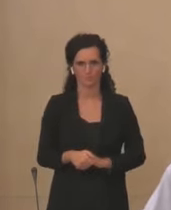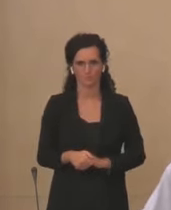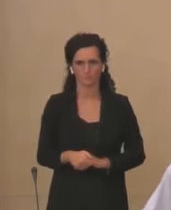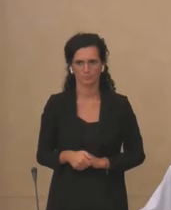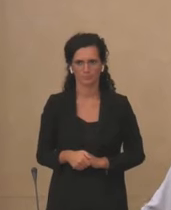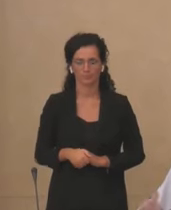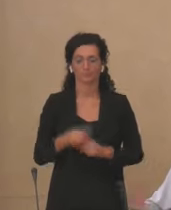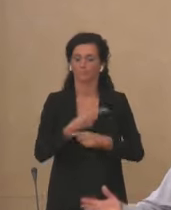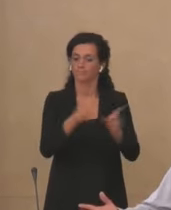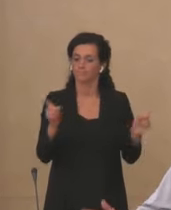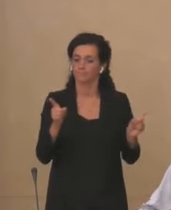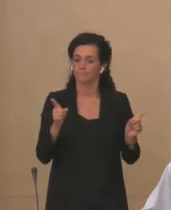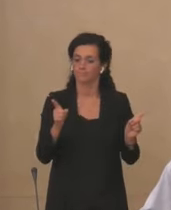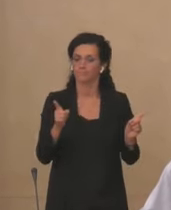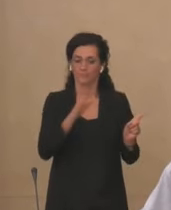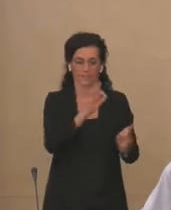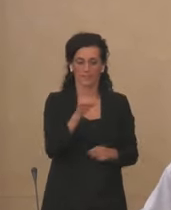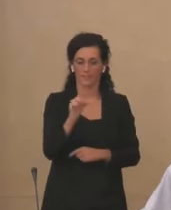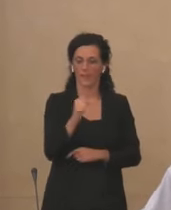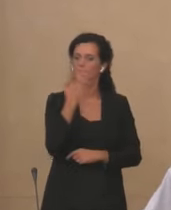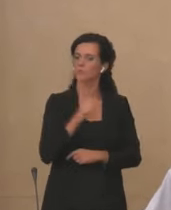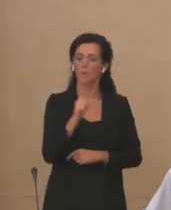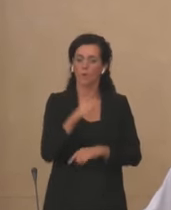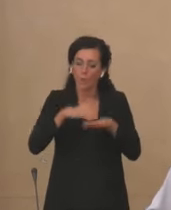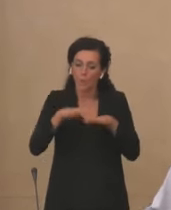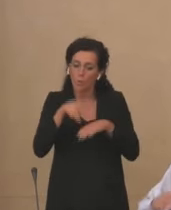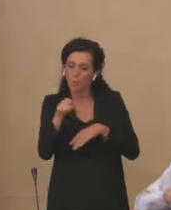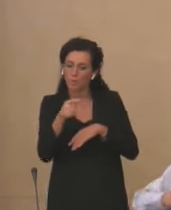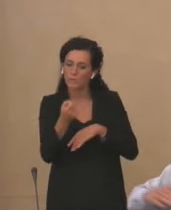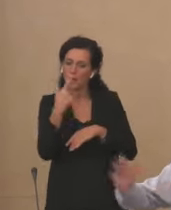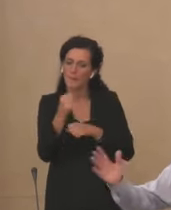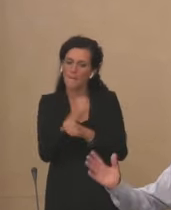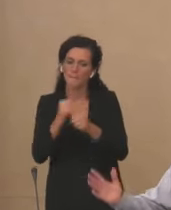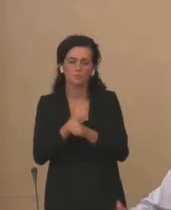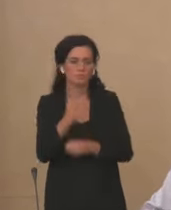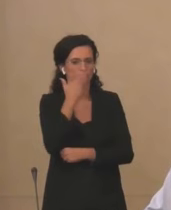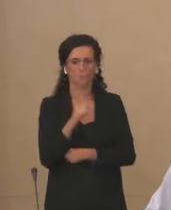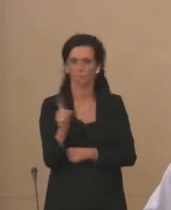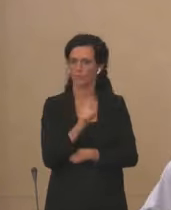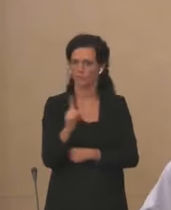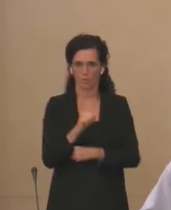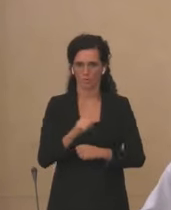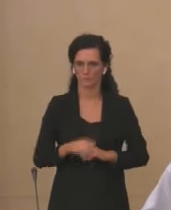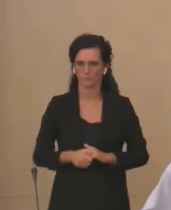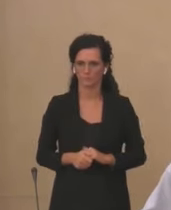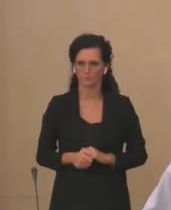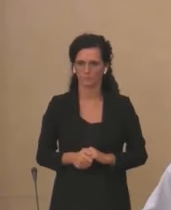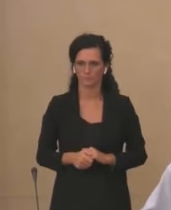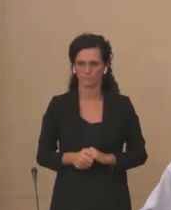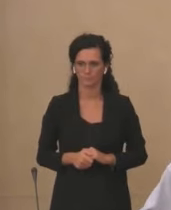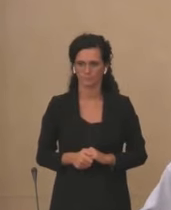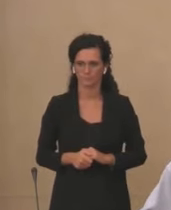in. And as Peter McCullough stated to you, there are 200 and Steve